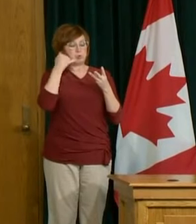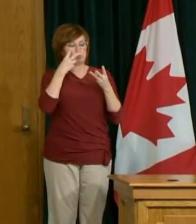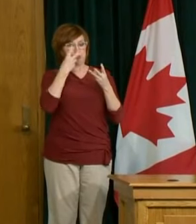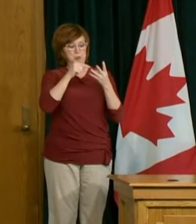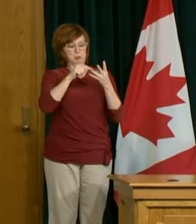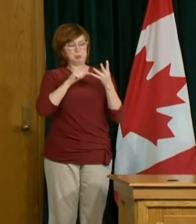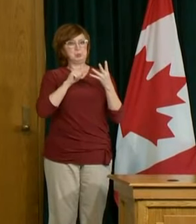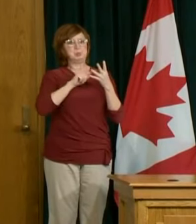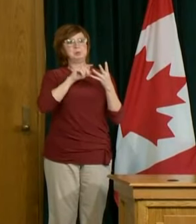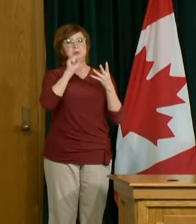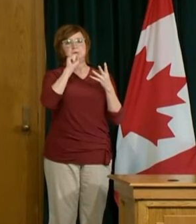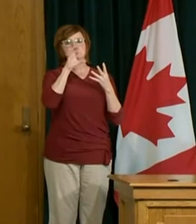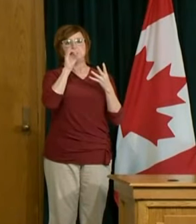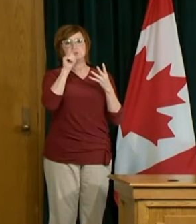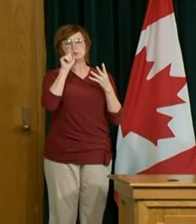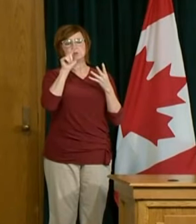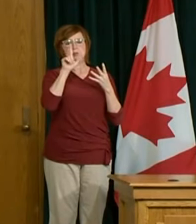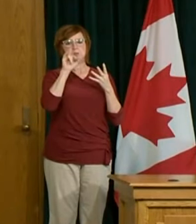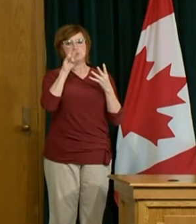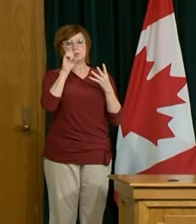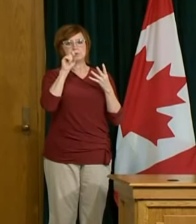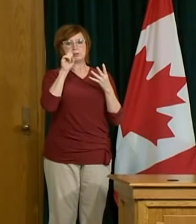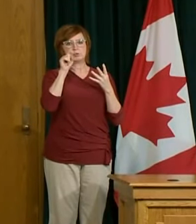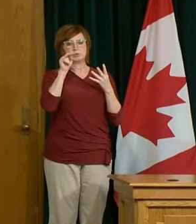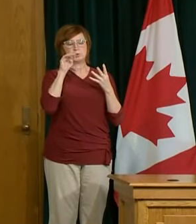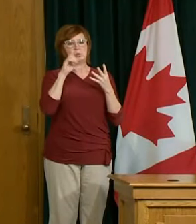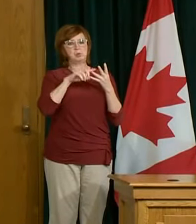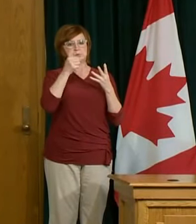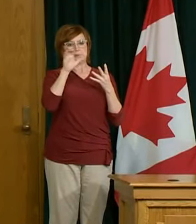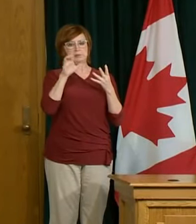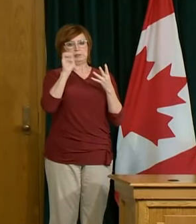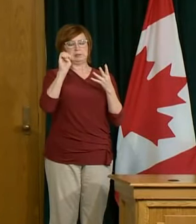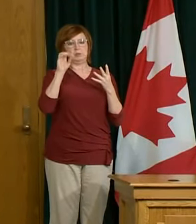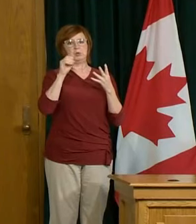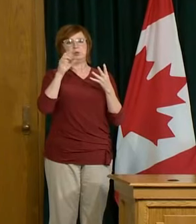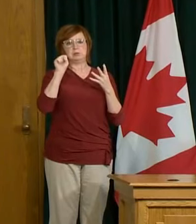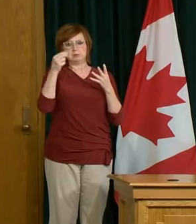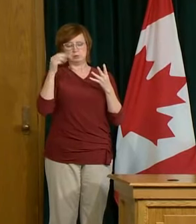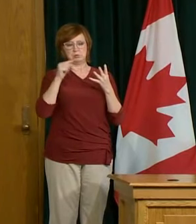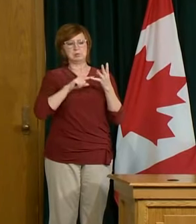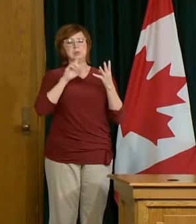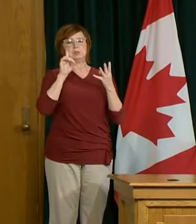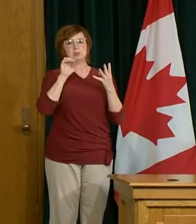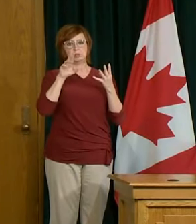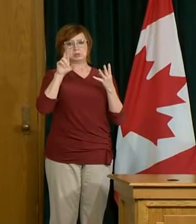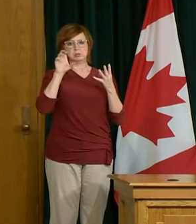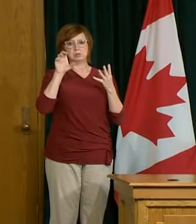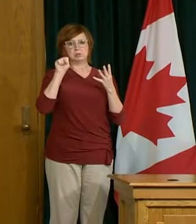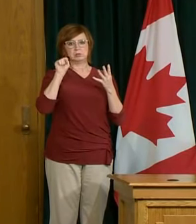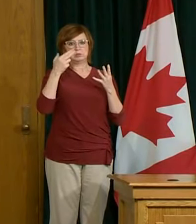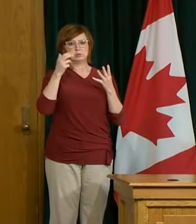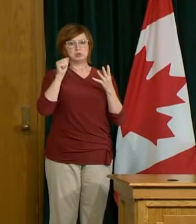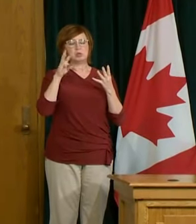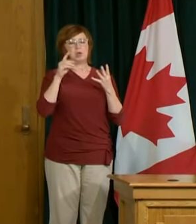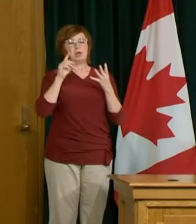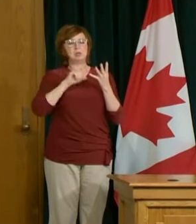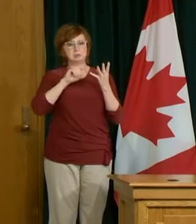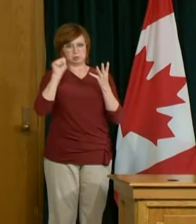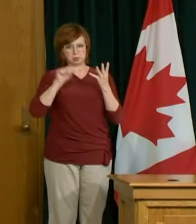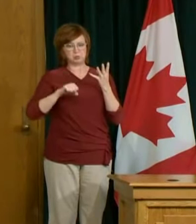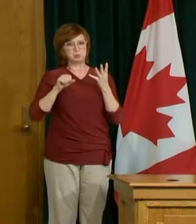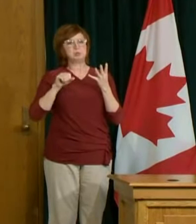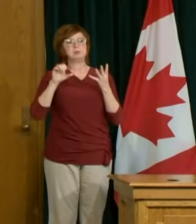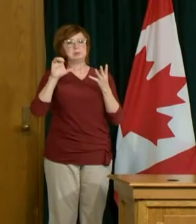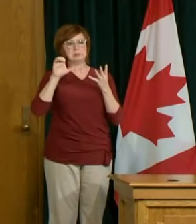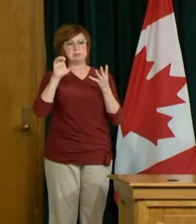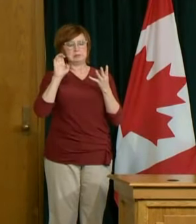Saskatchewan Health Authority, and Dr. Susan Shaw, Chief Medical Officer for the Saskatchewan Health Authority. Both Minister Reiter and